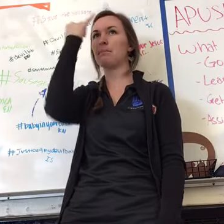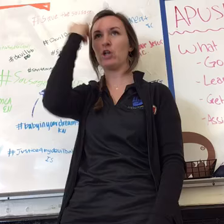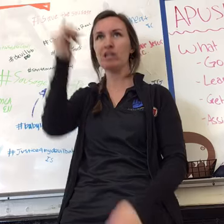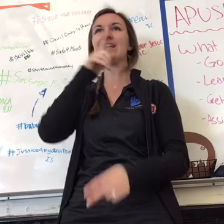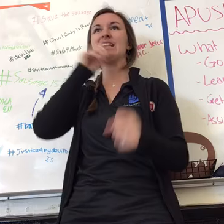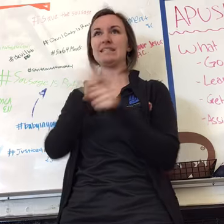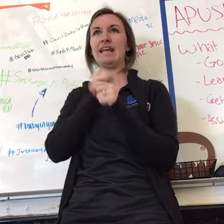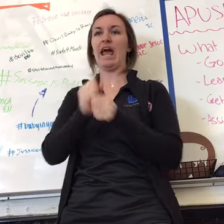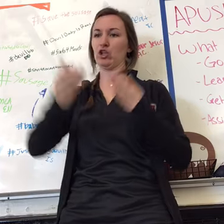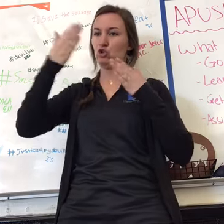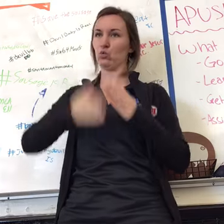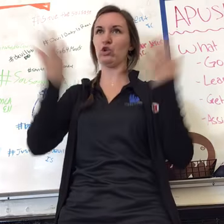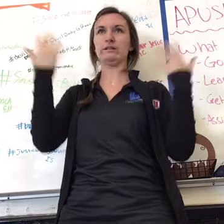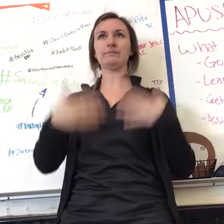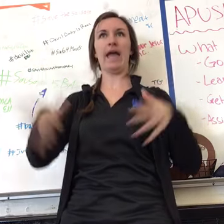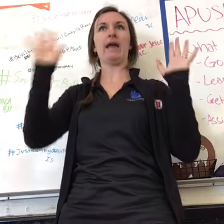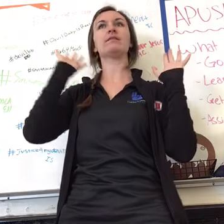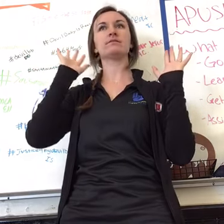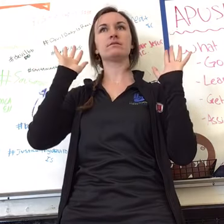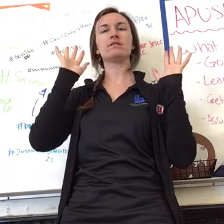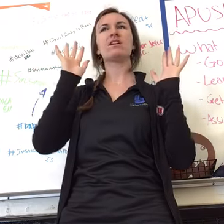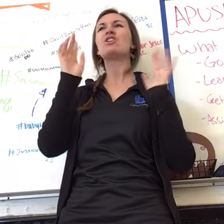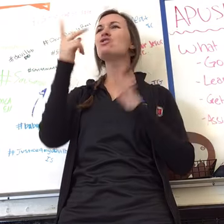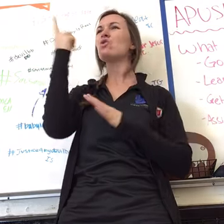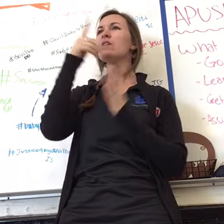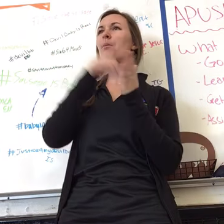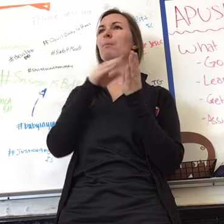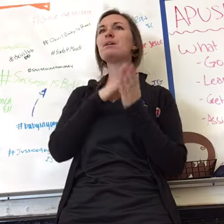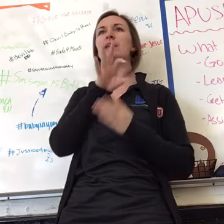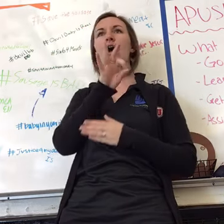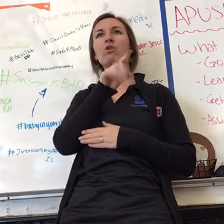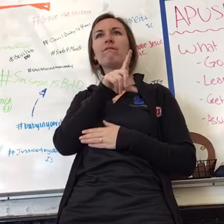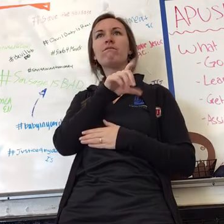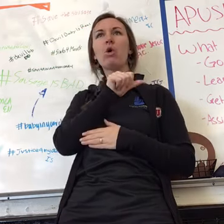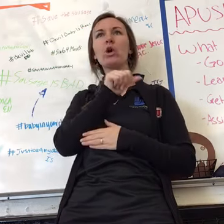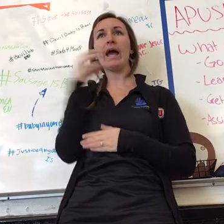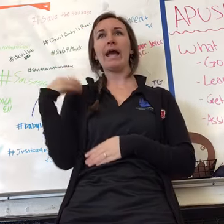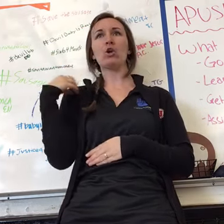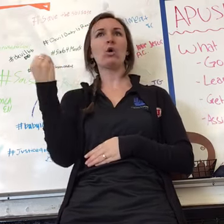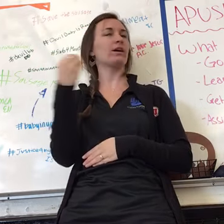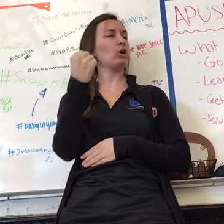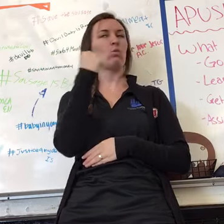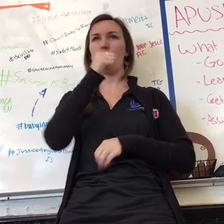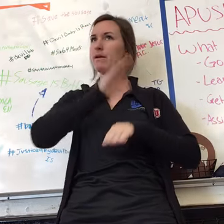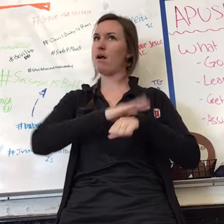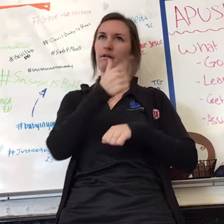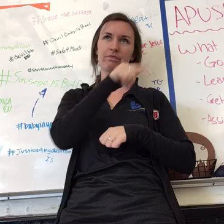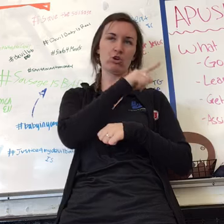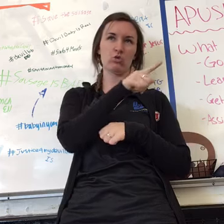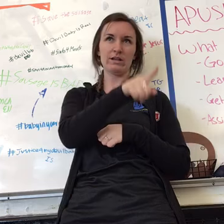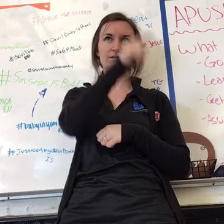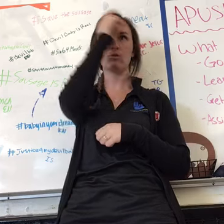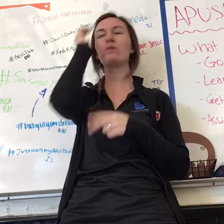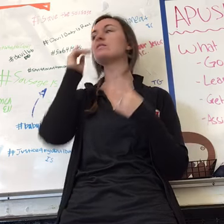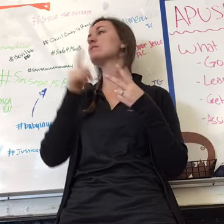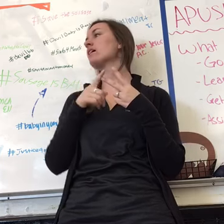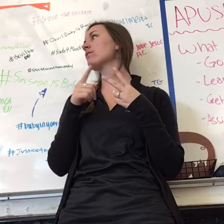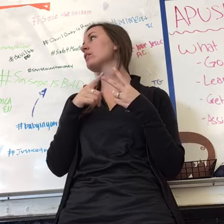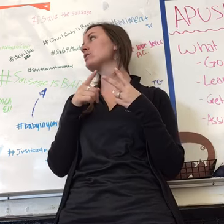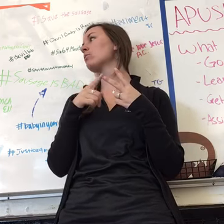will not be on this quiz. And then Monroe Doctrine will not be on this quiz. We're going to start that actually next class period. Okay. What's the second things that